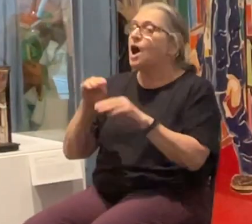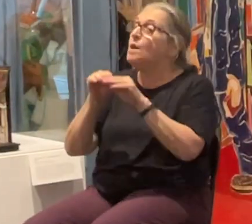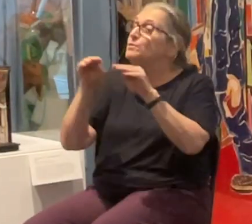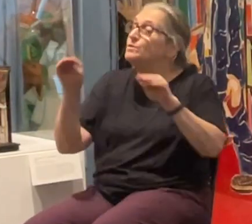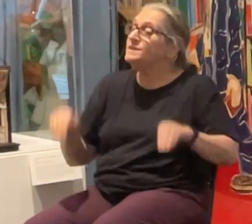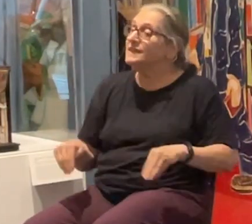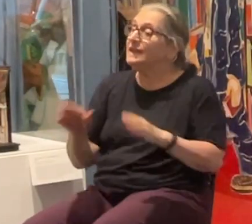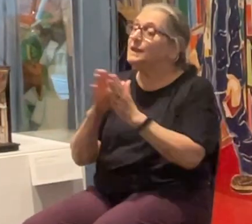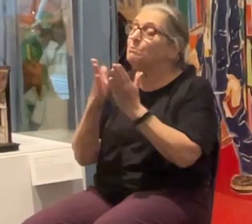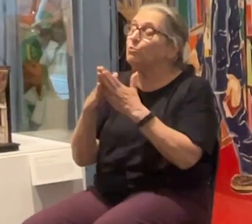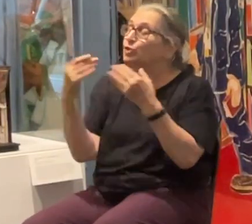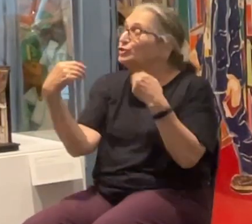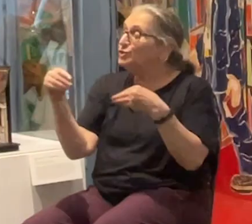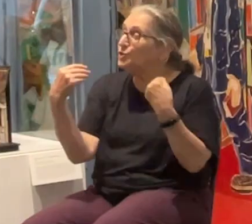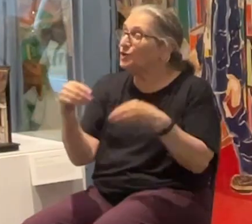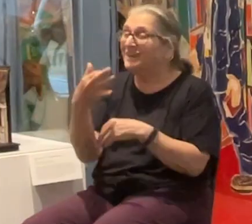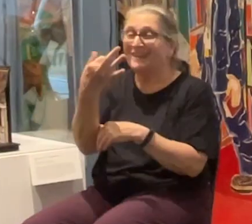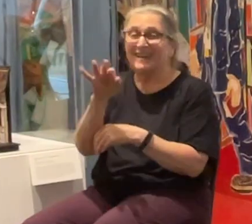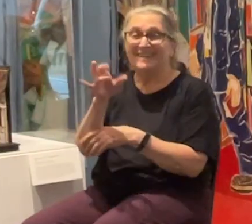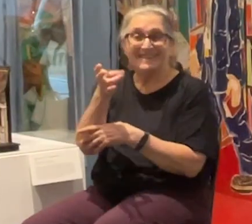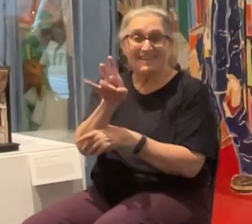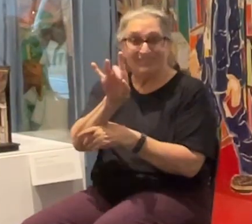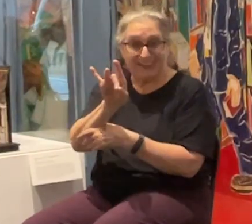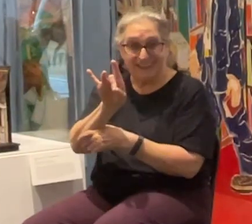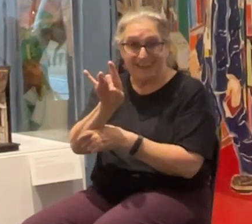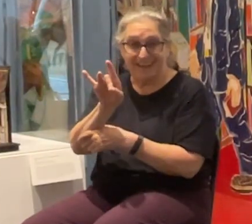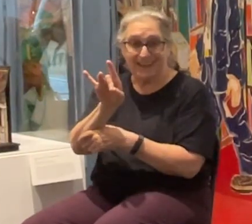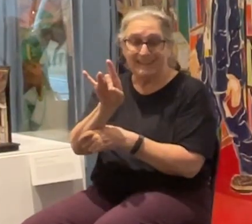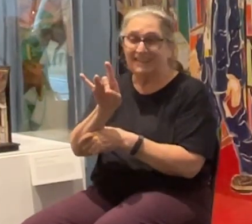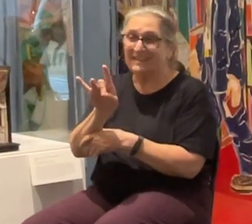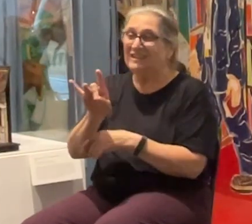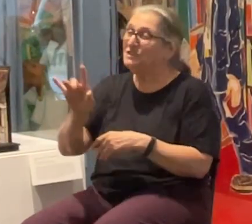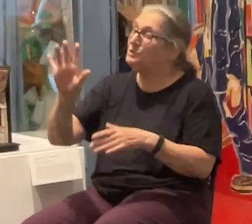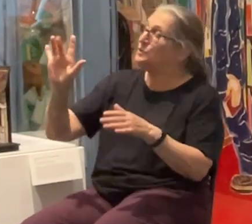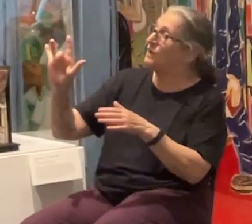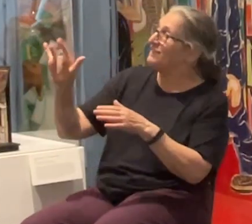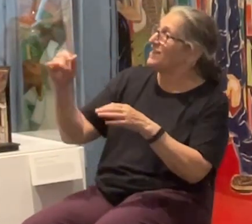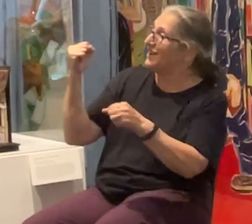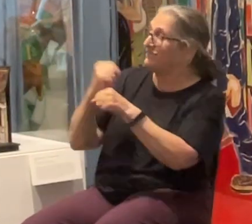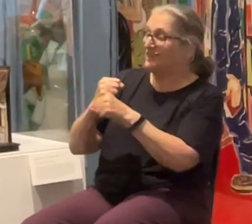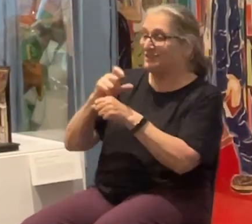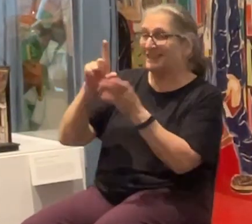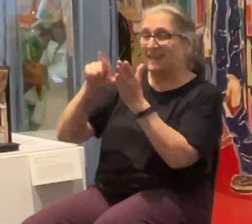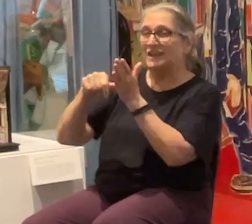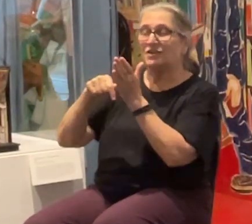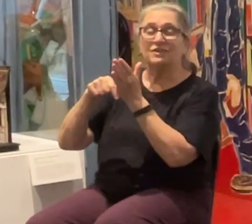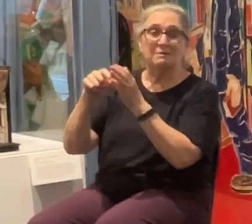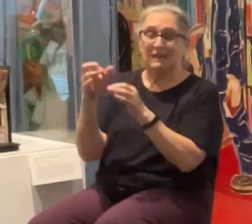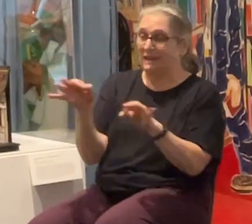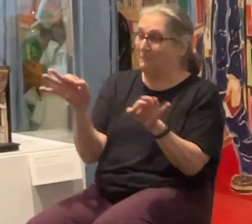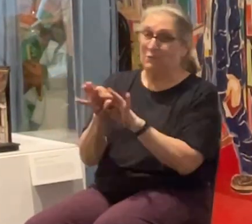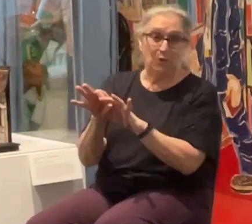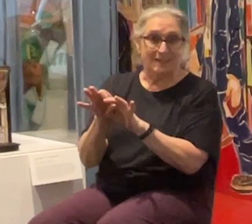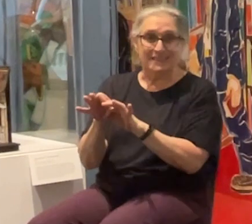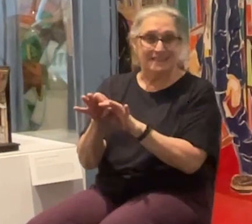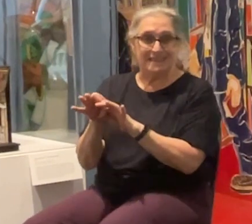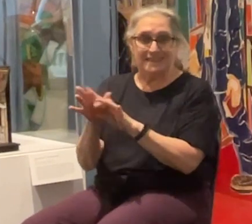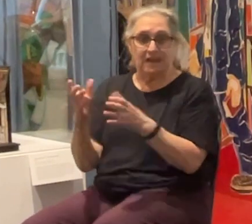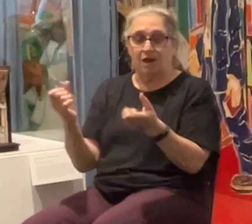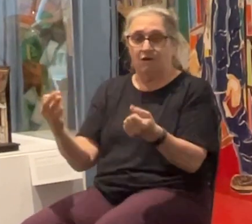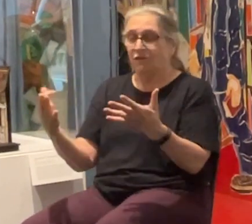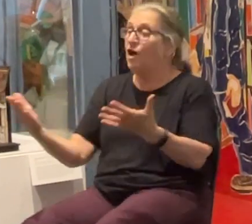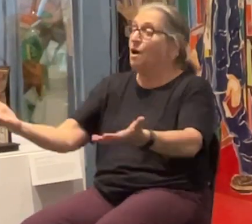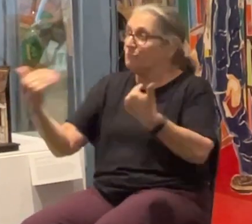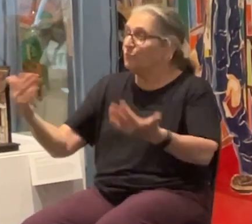in 1978 to kind of like 25 years later in terms of the importance of it. Just in terms of